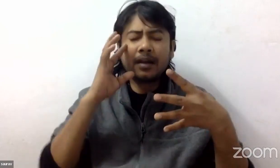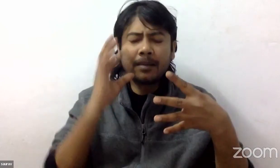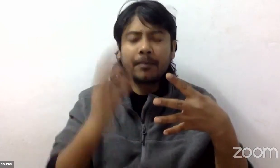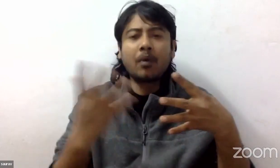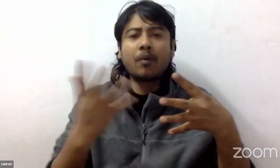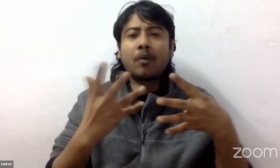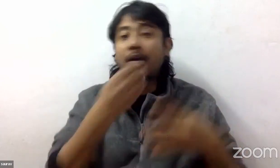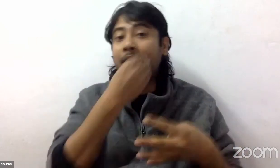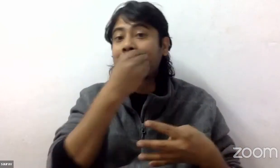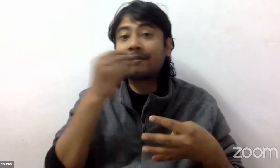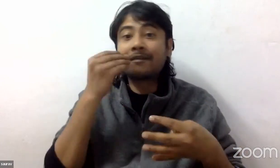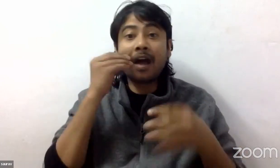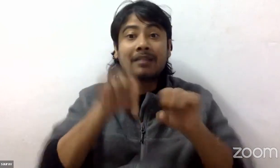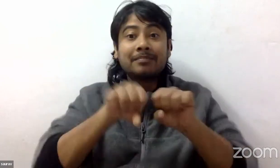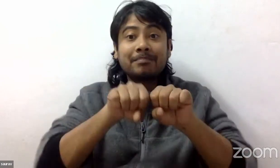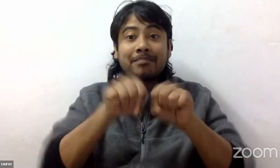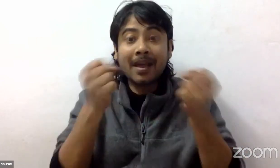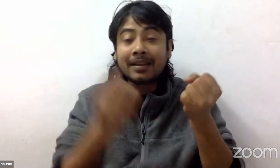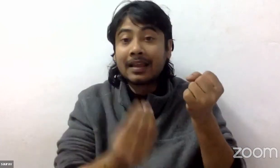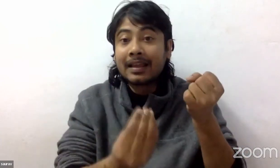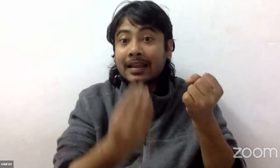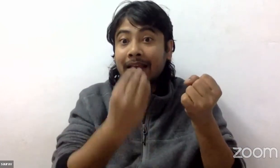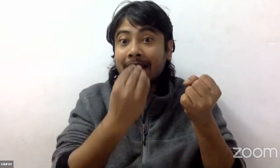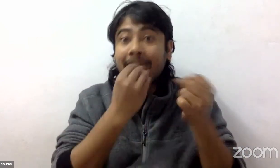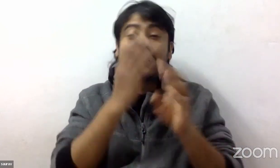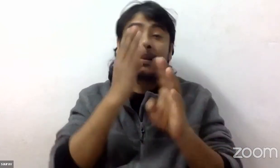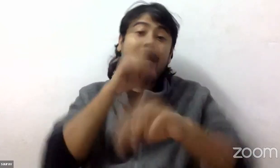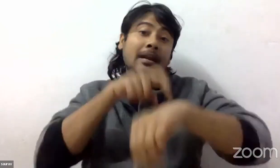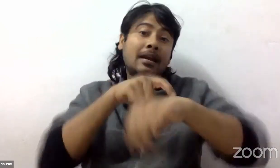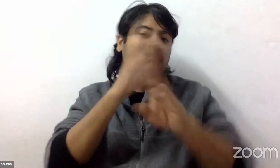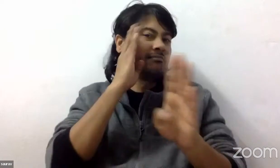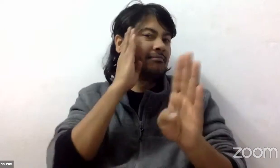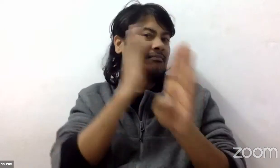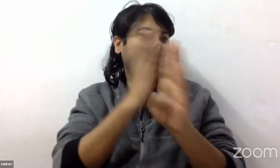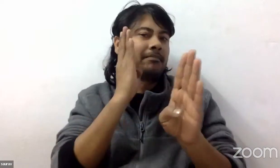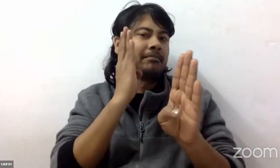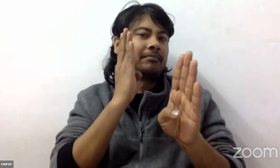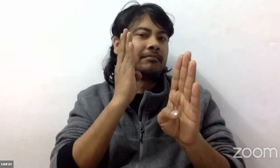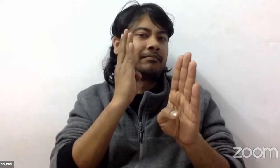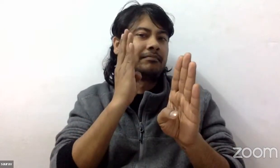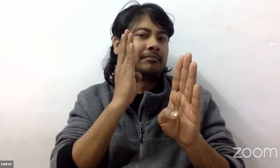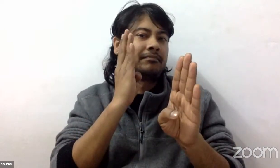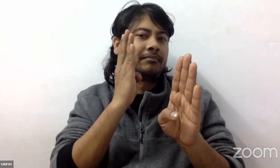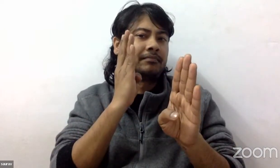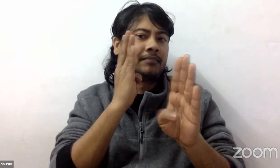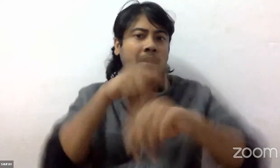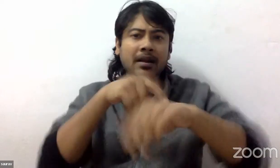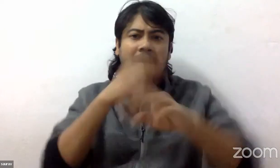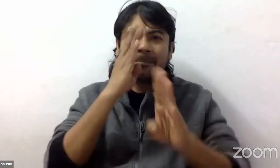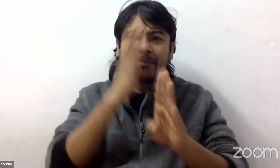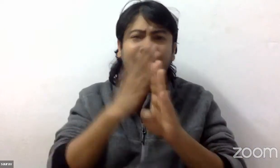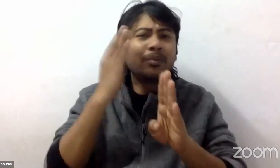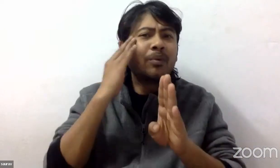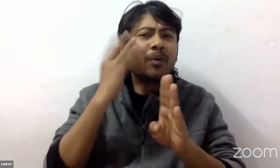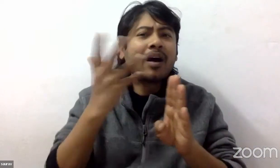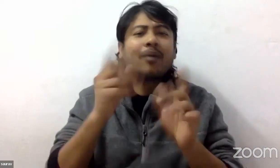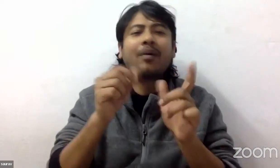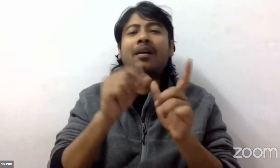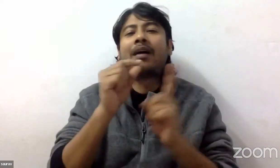time, only during the time which is prescribed in our app. It is according to your city. You must break the